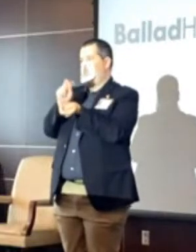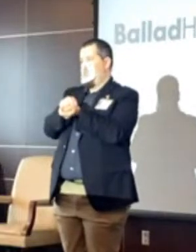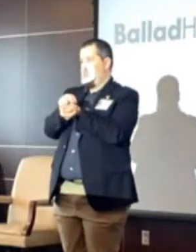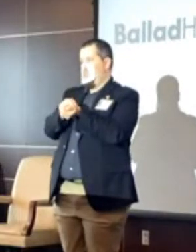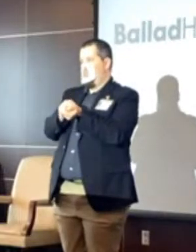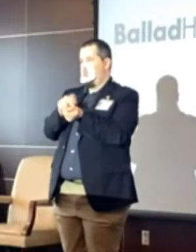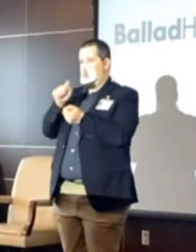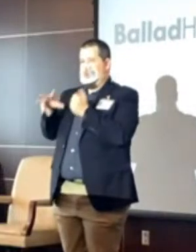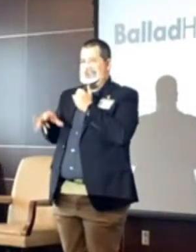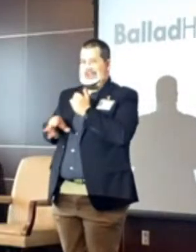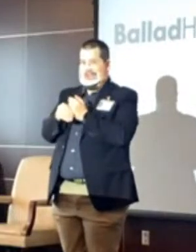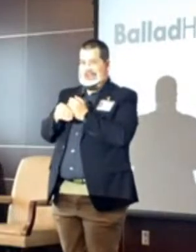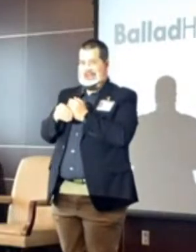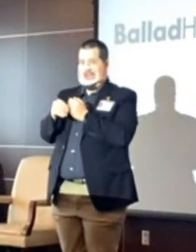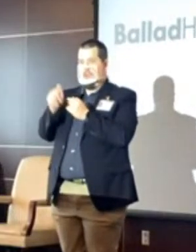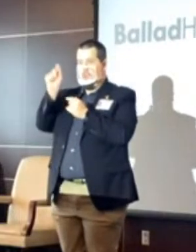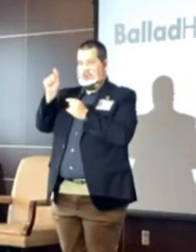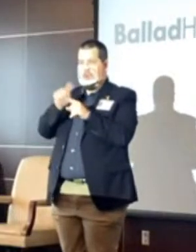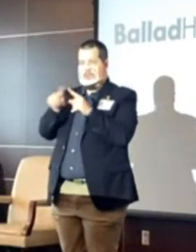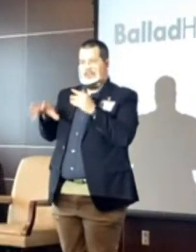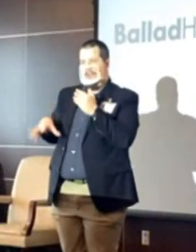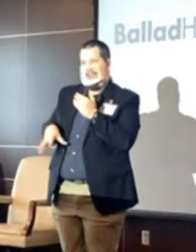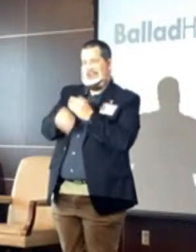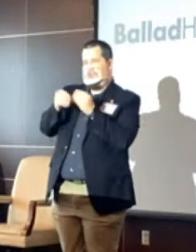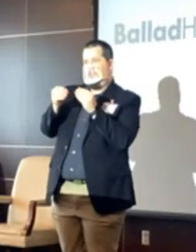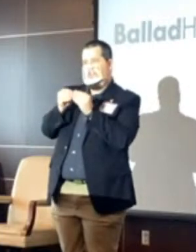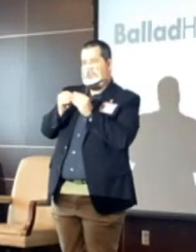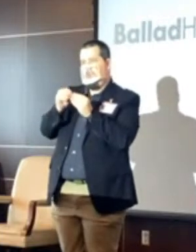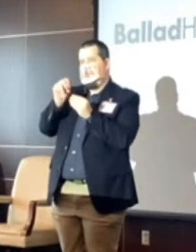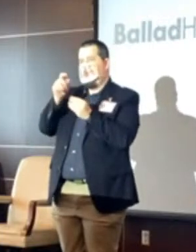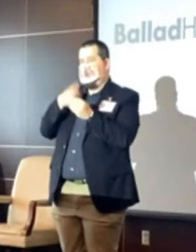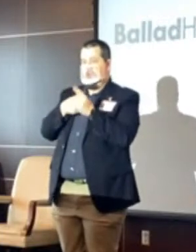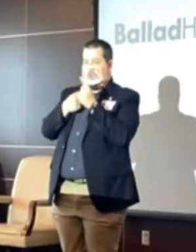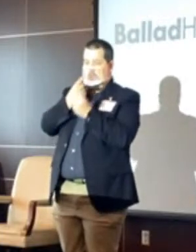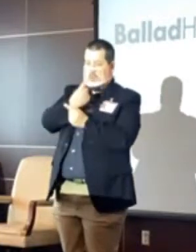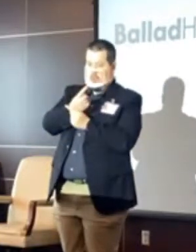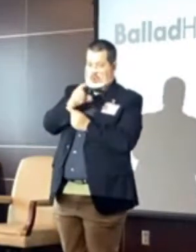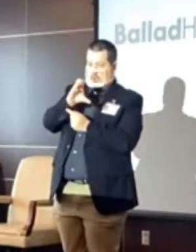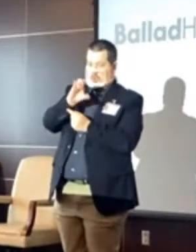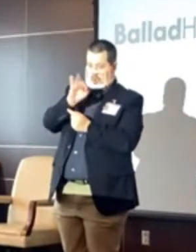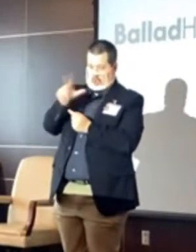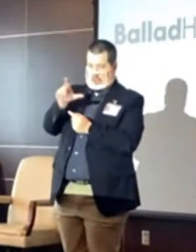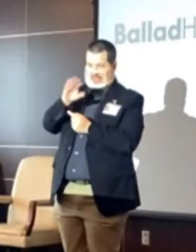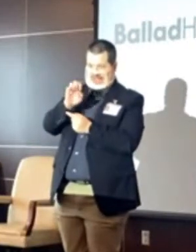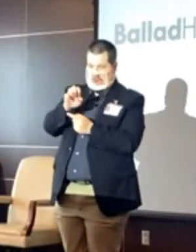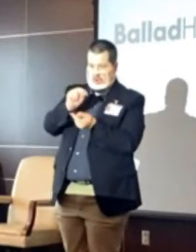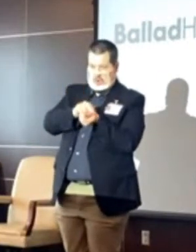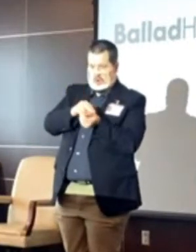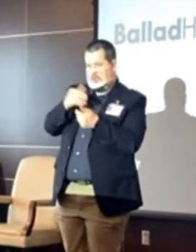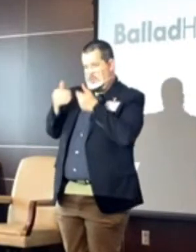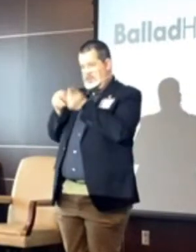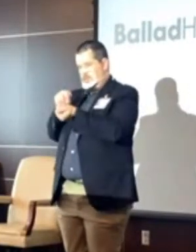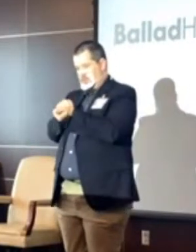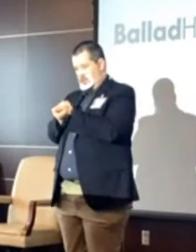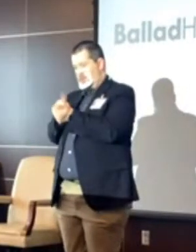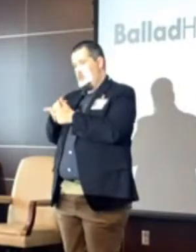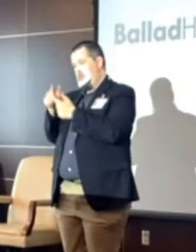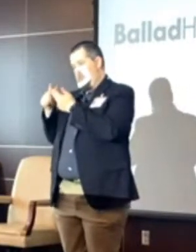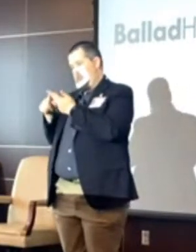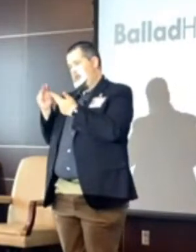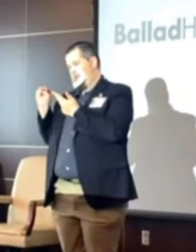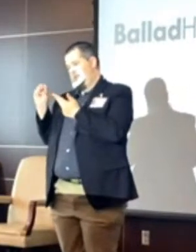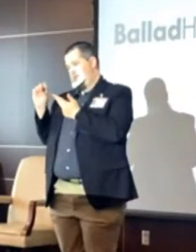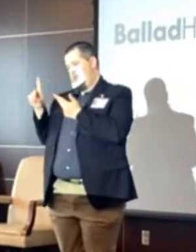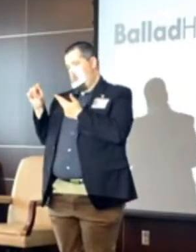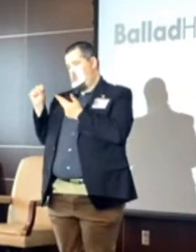can expand ratios but expand them safely. And so you have one critical care nurse, a progressive care nurse, and a med-surg nurse. So the